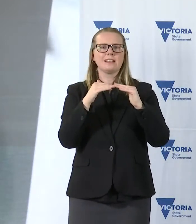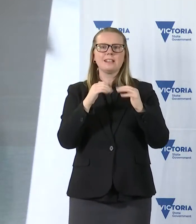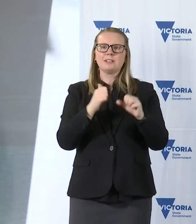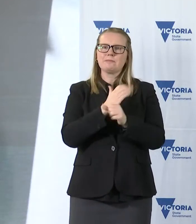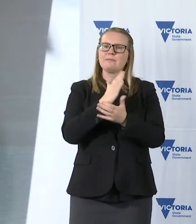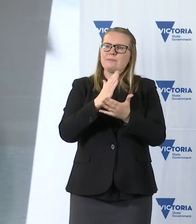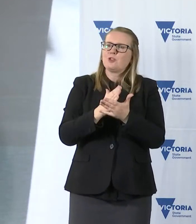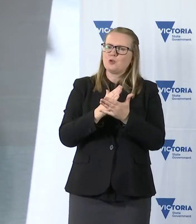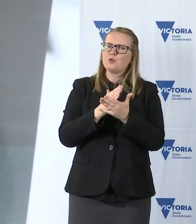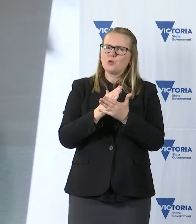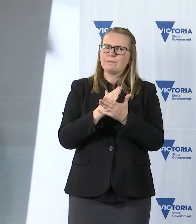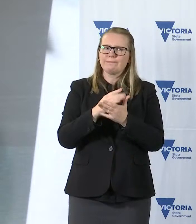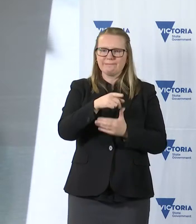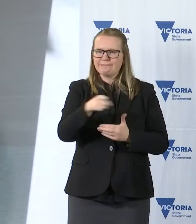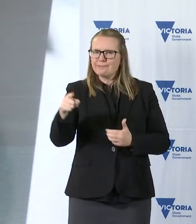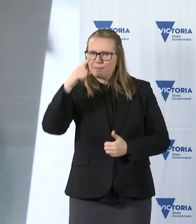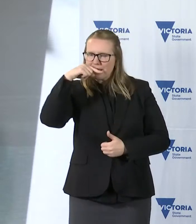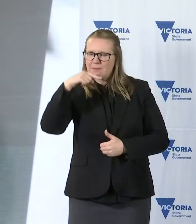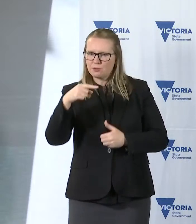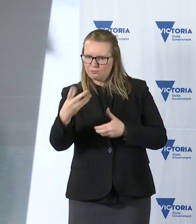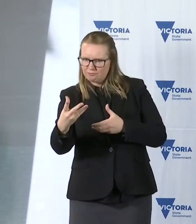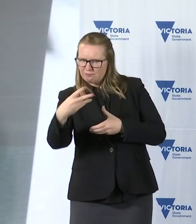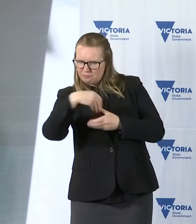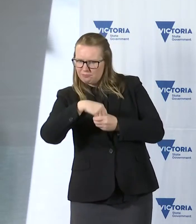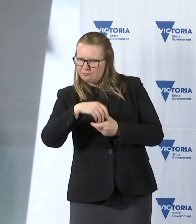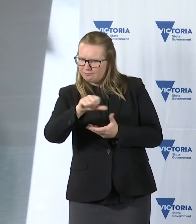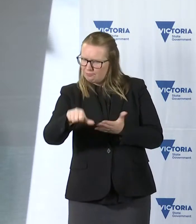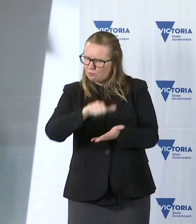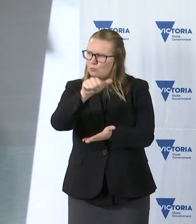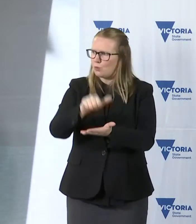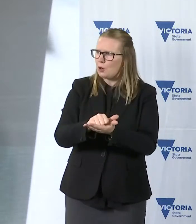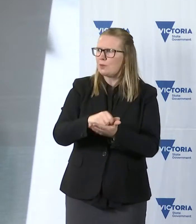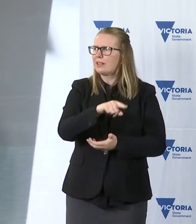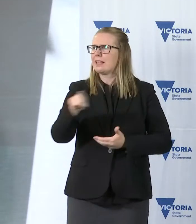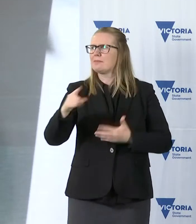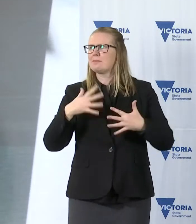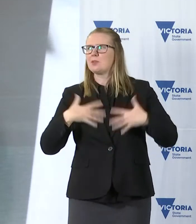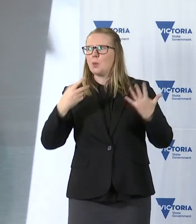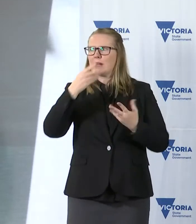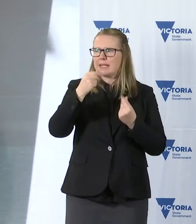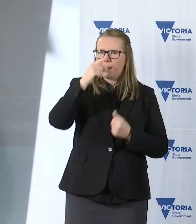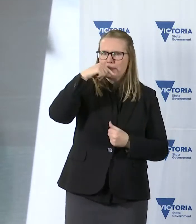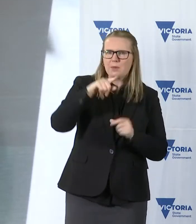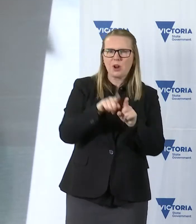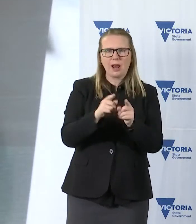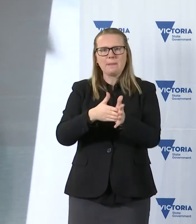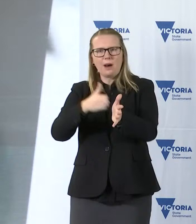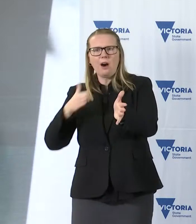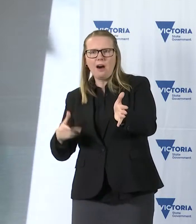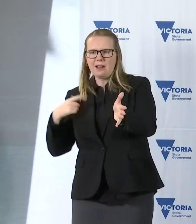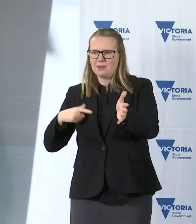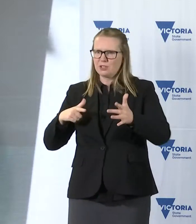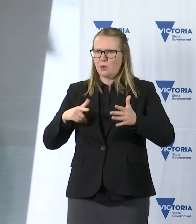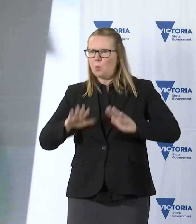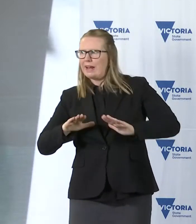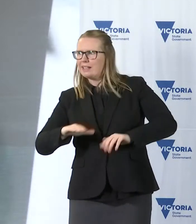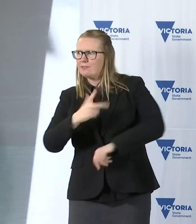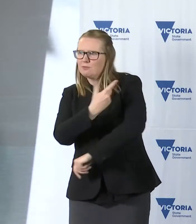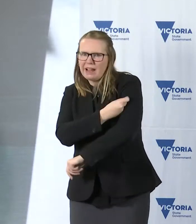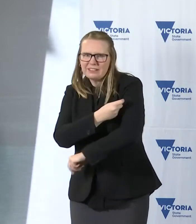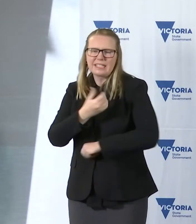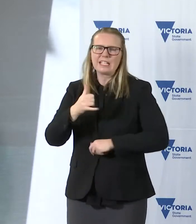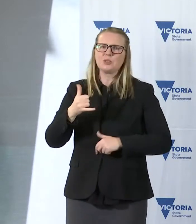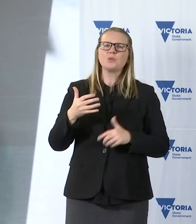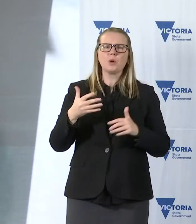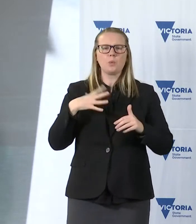natural justice for people who are included in freer movement or freer involvement in events. So yes, I think the